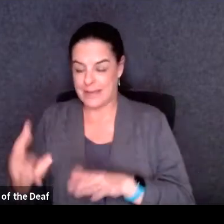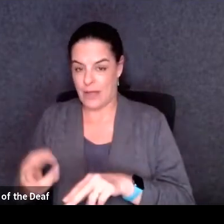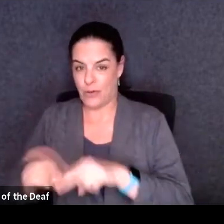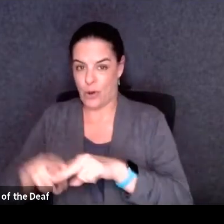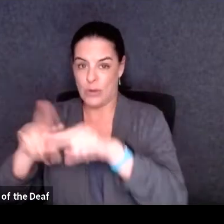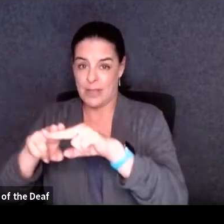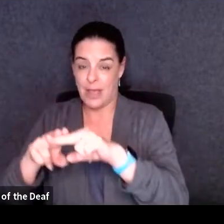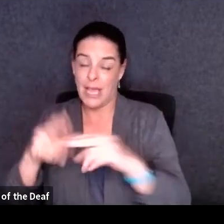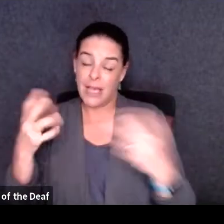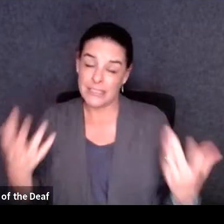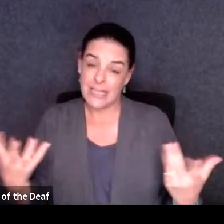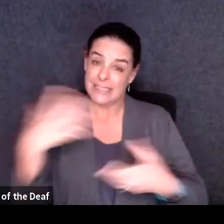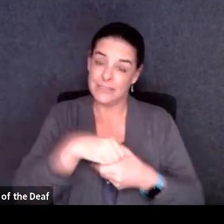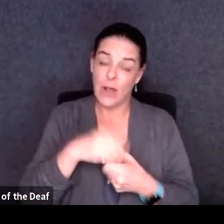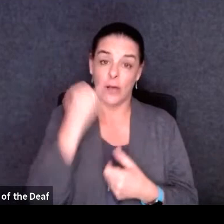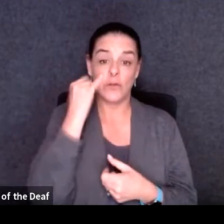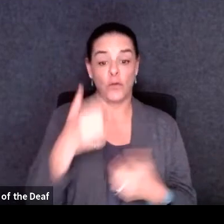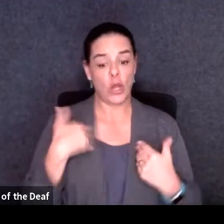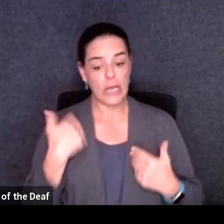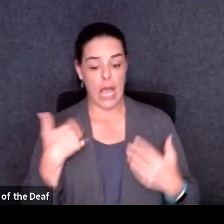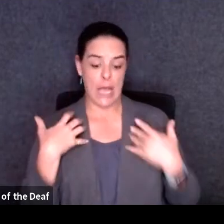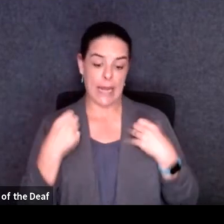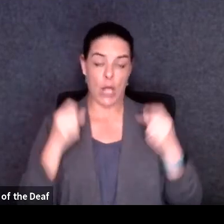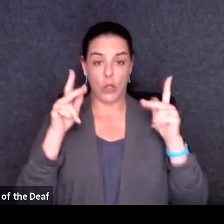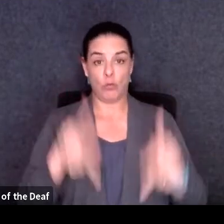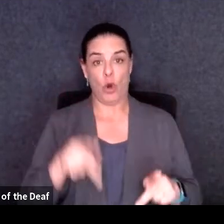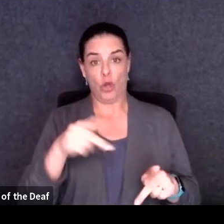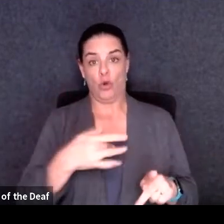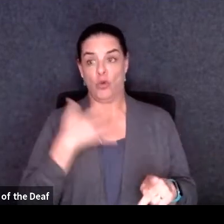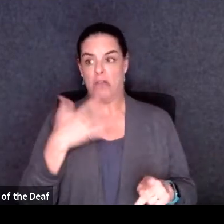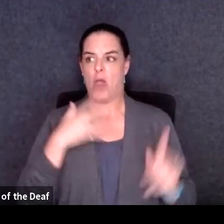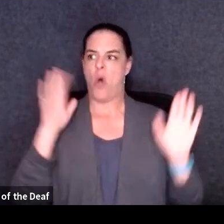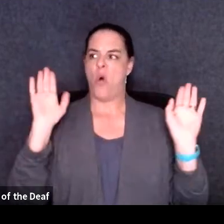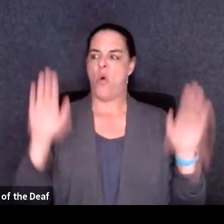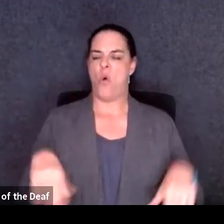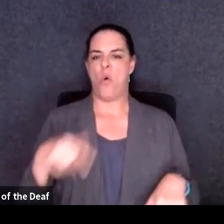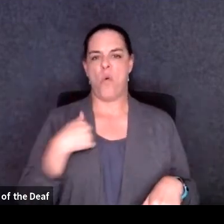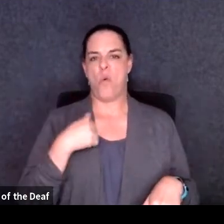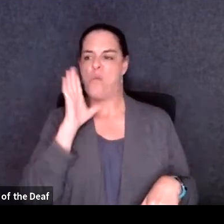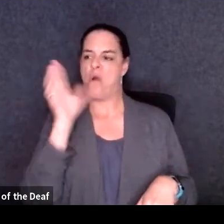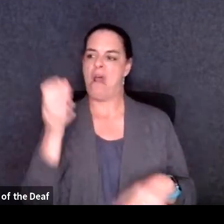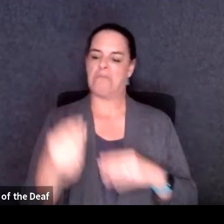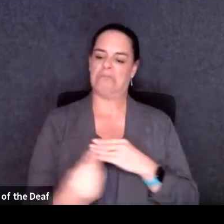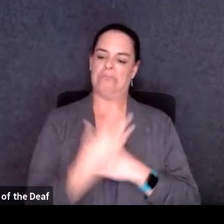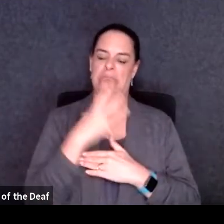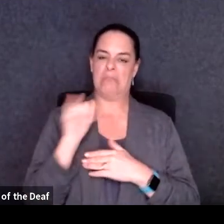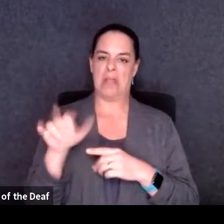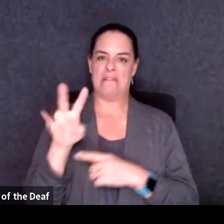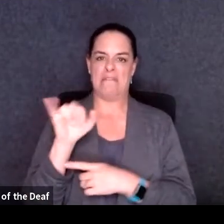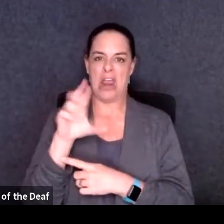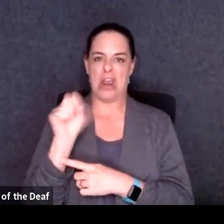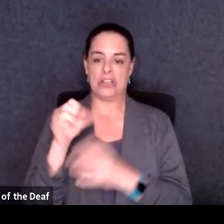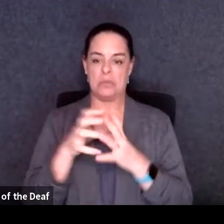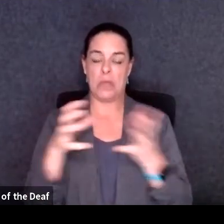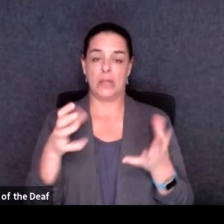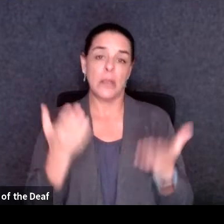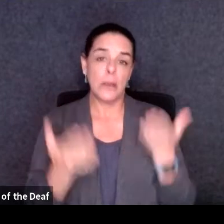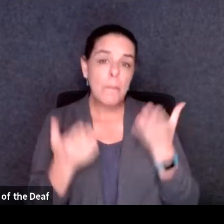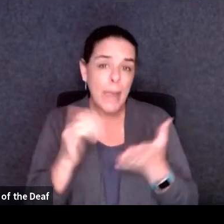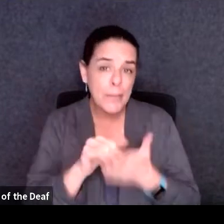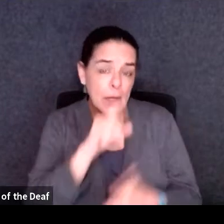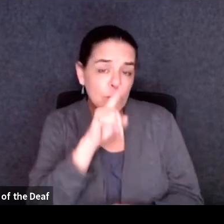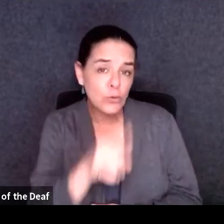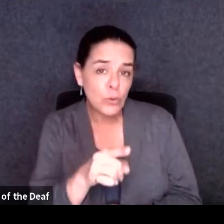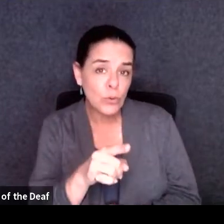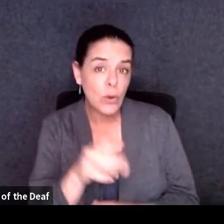role. So if you're a young, healthy person that feels like you're not going to be impacted by this virus much, that might be true,